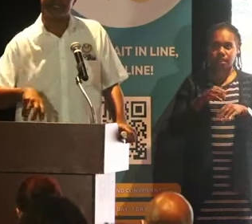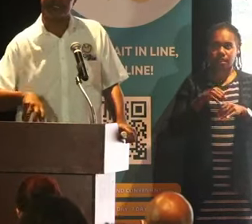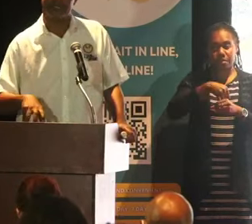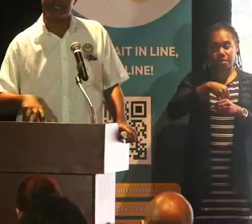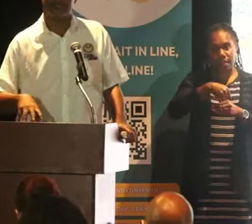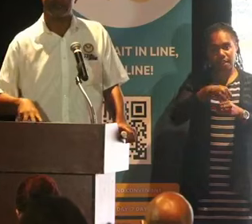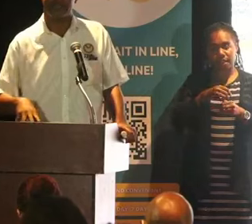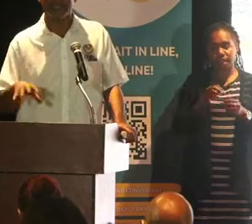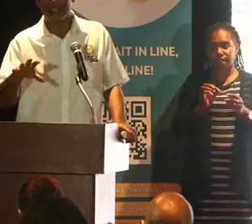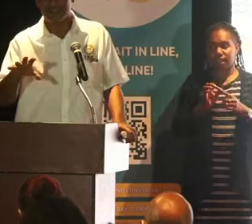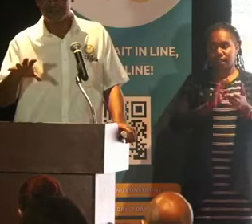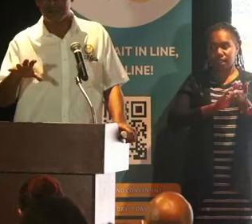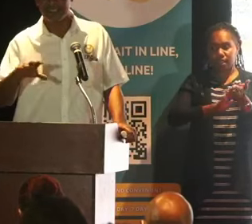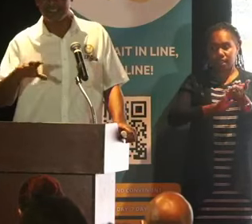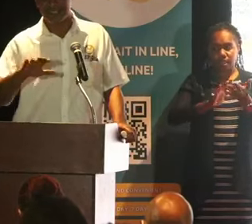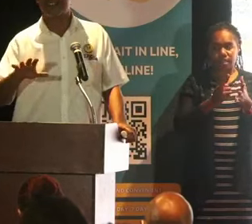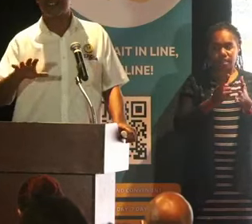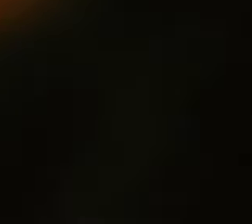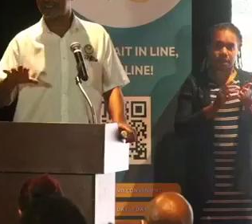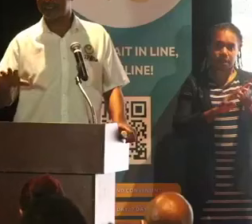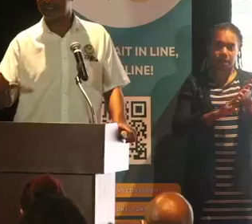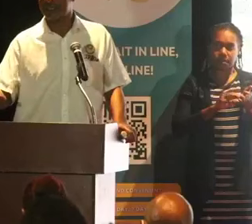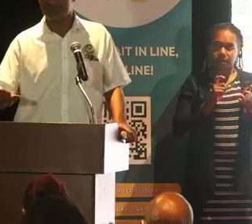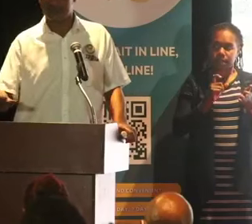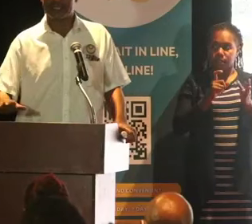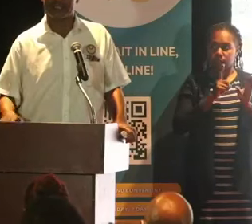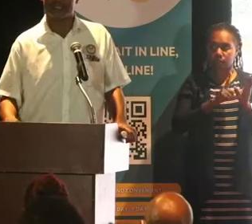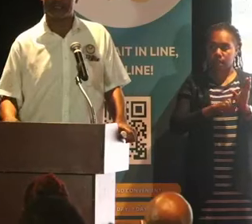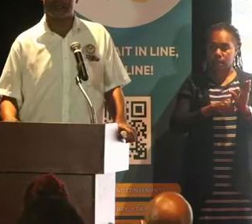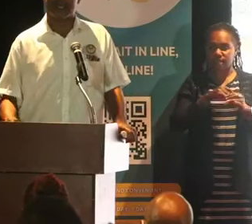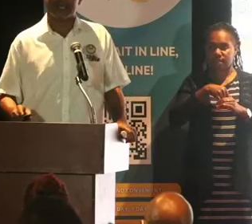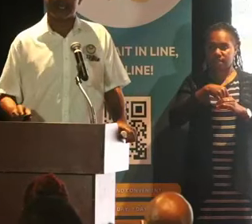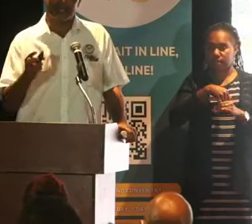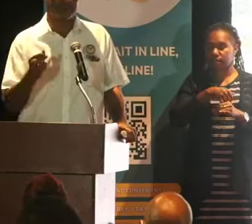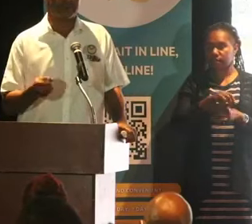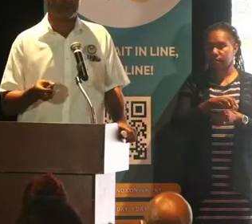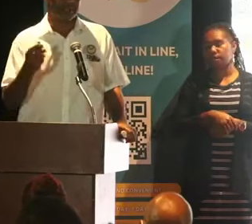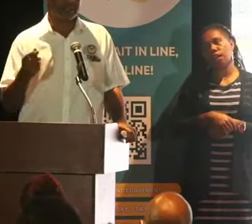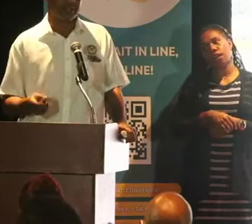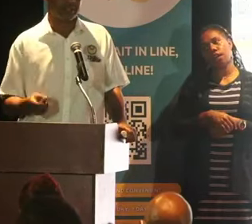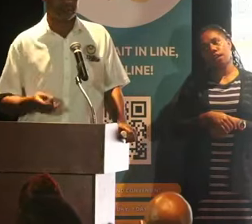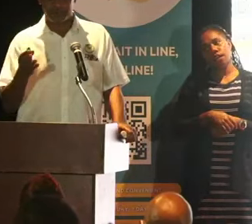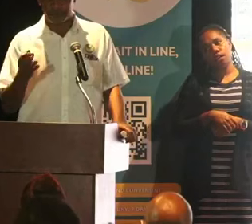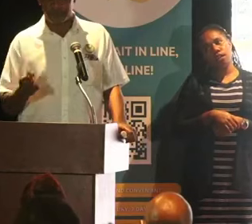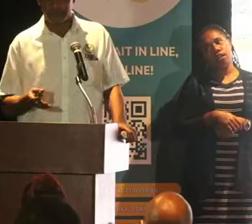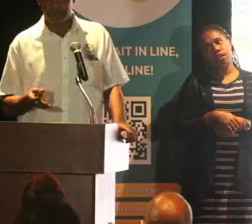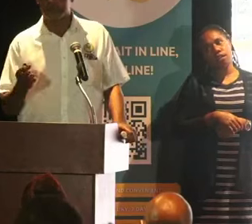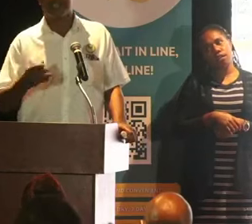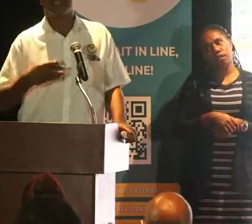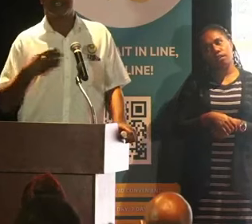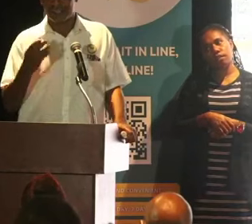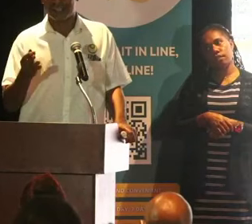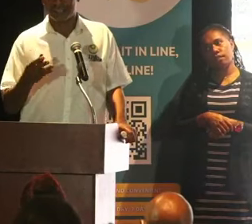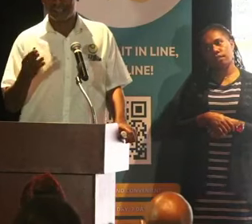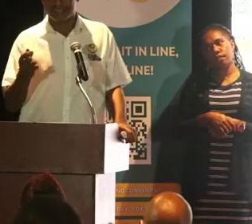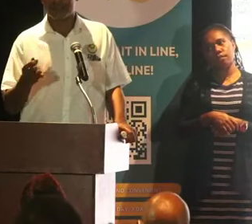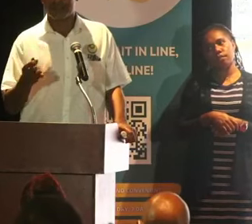to be in the stores. I think that for us, that is the relevance for this session. In terms of your question, we